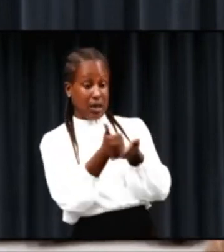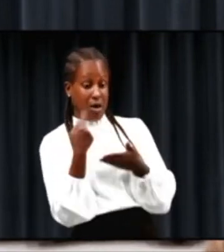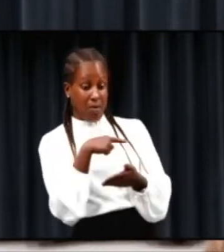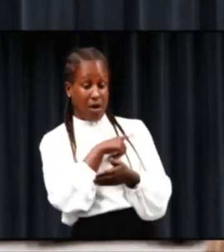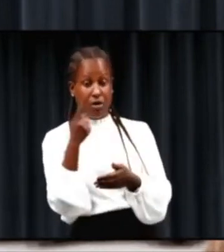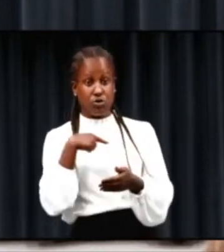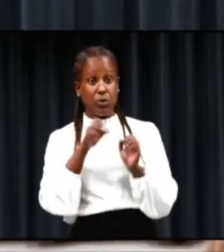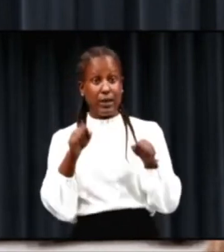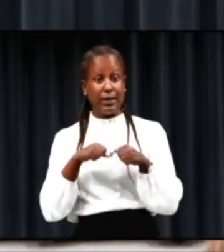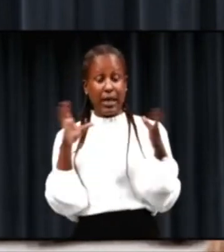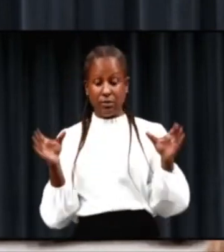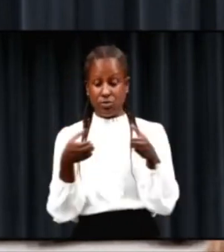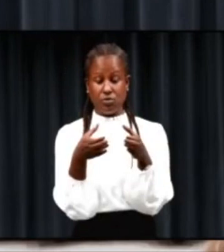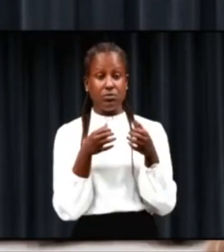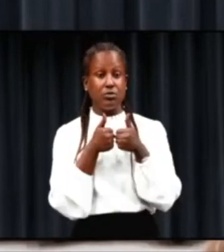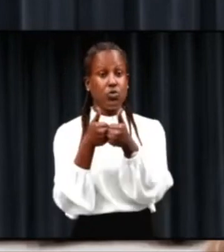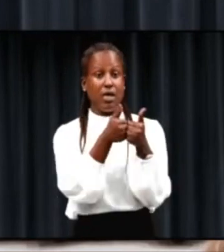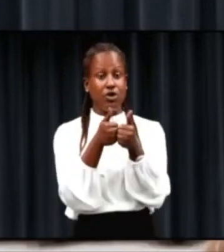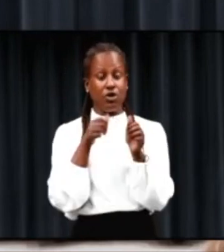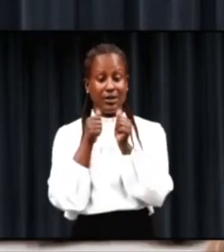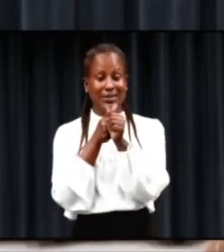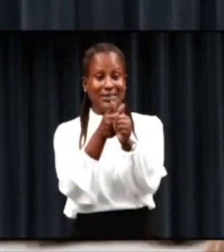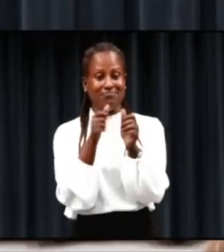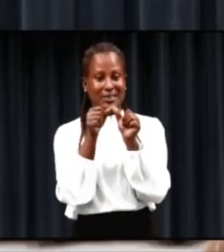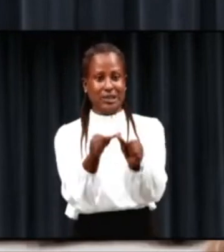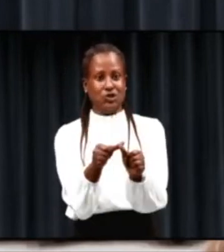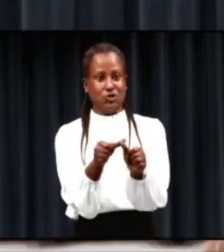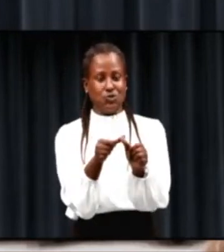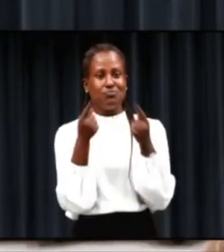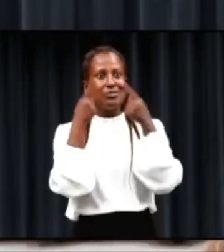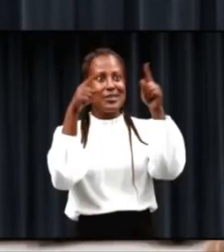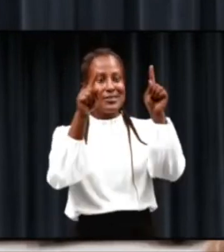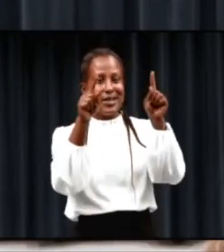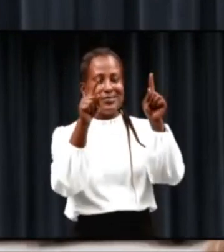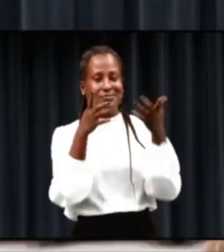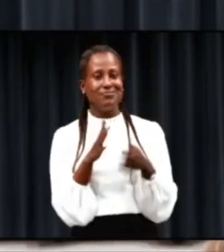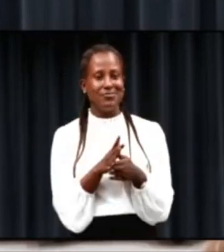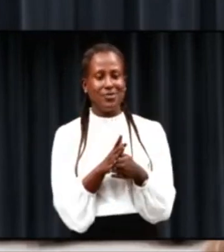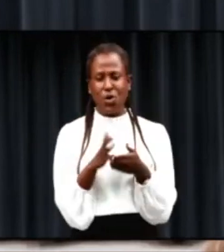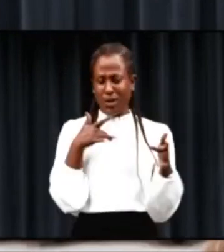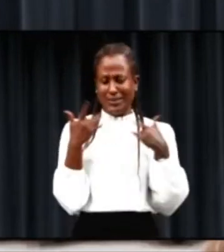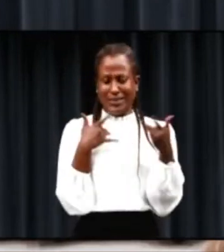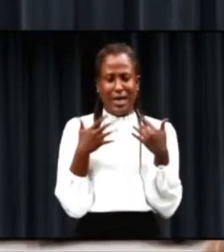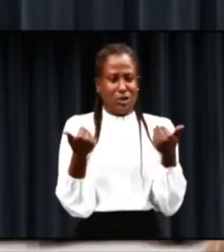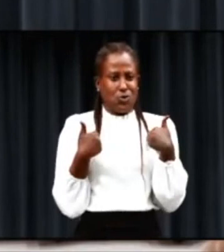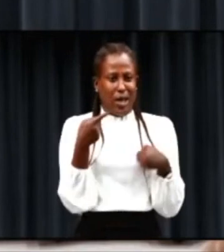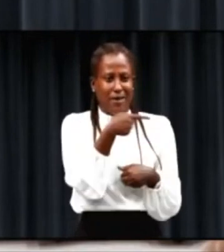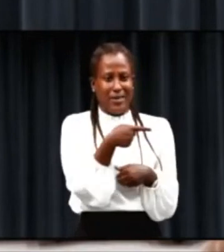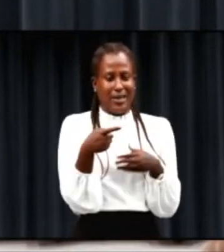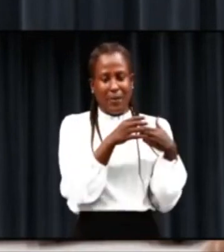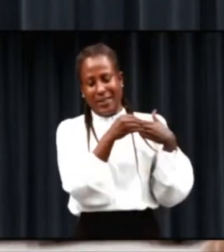visionary, well-regarded planning leader. We're so excited to have Peter at the helm of our planning board, so let me say again to